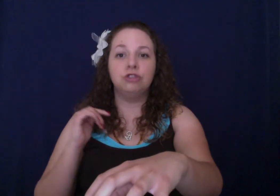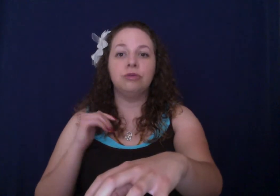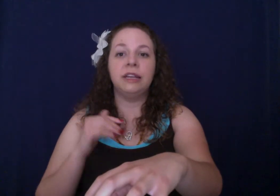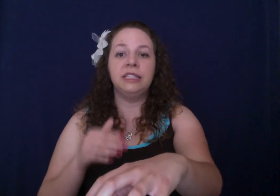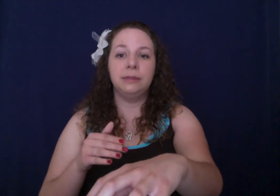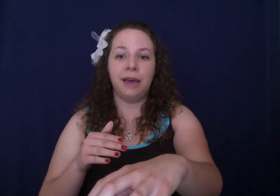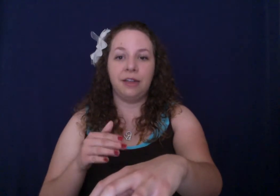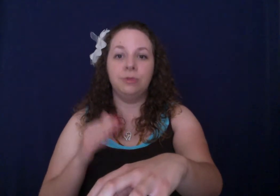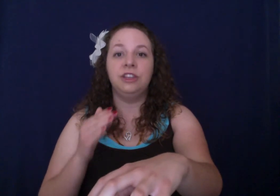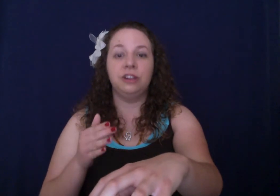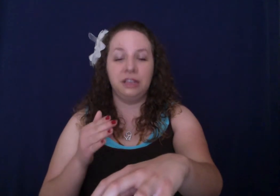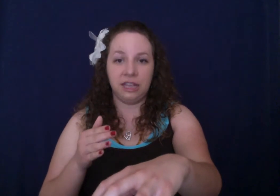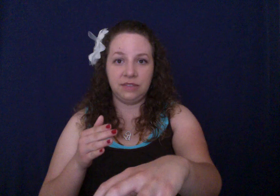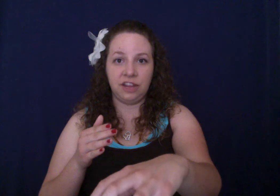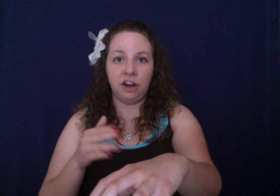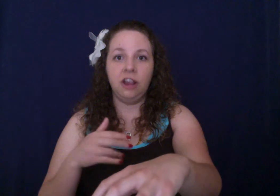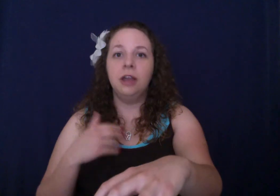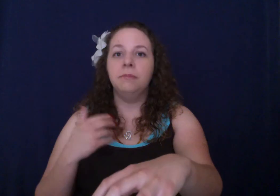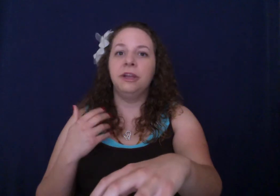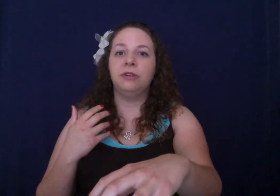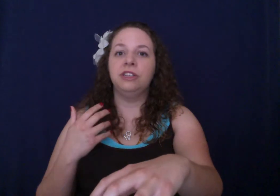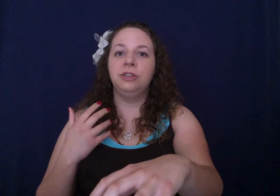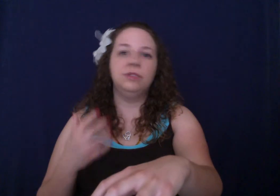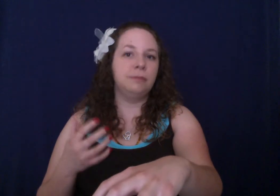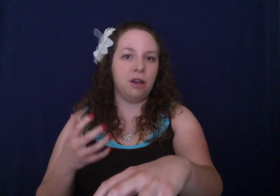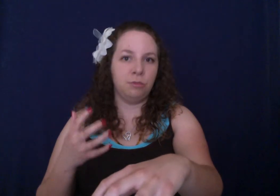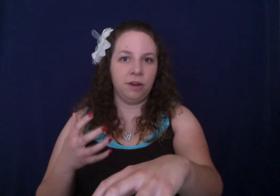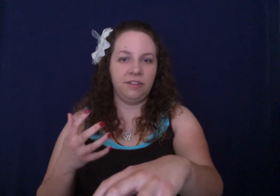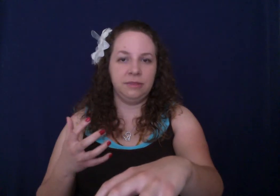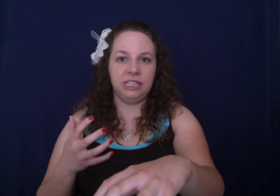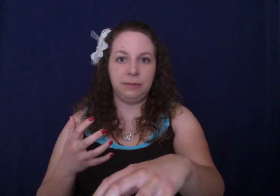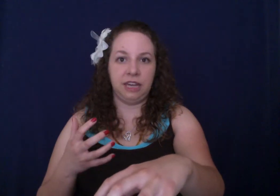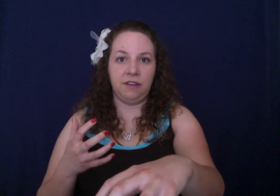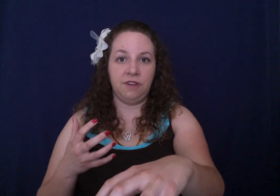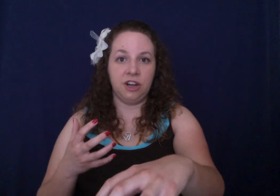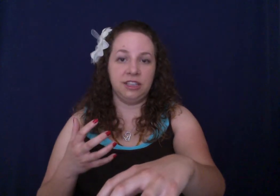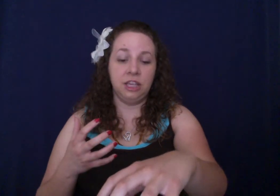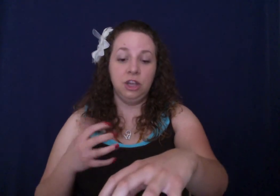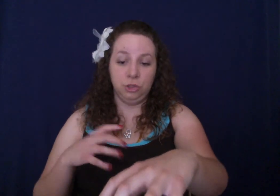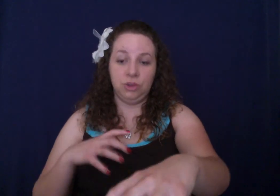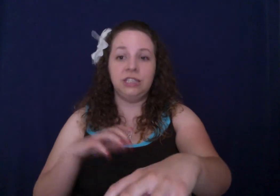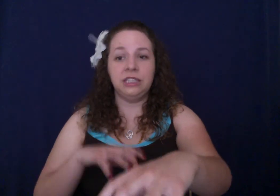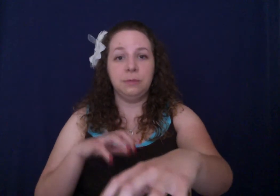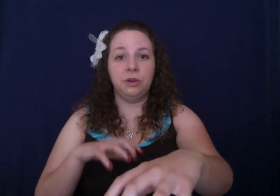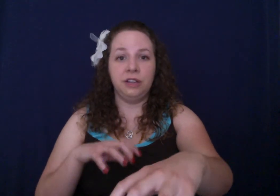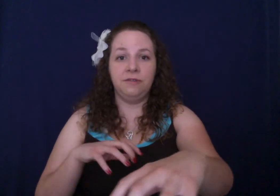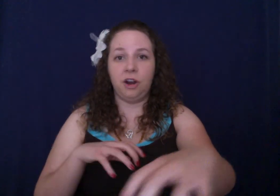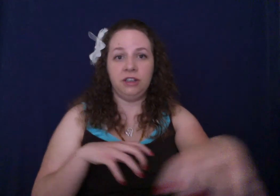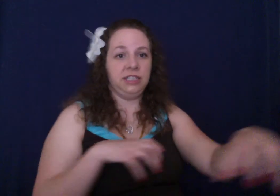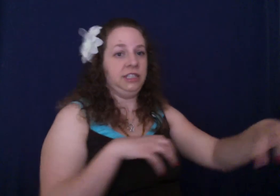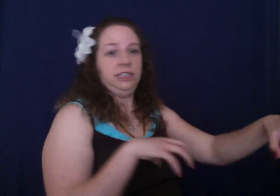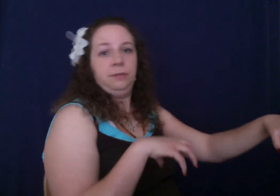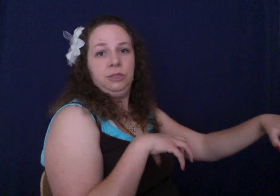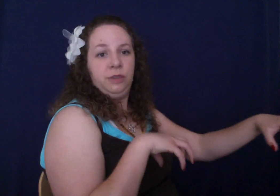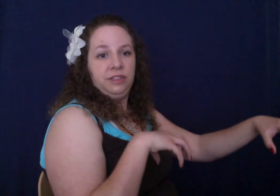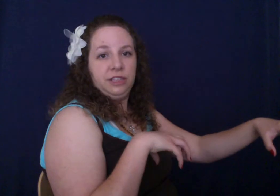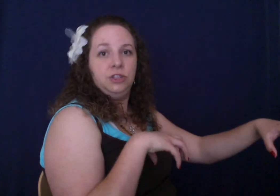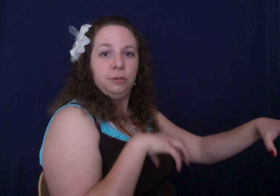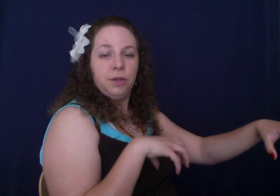trace the path with your index finger, but you're going to use the mouth morphing to explain how far it is. So this is a pretty far distance between these two buildings,